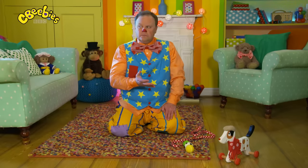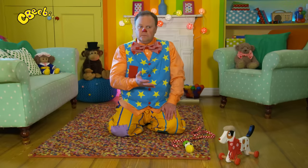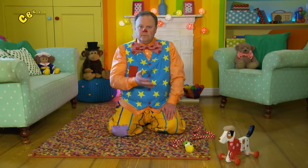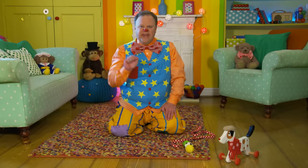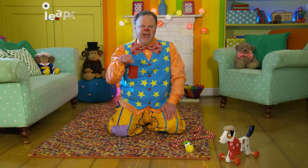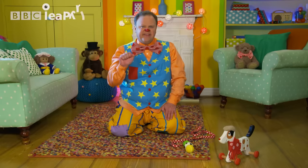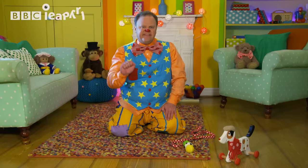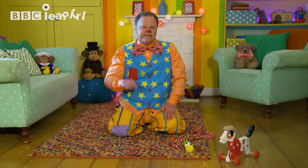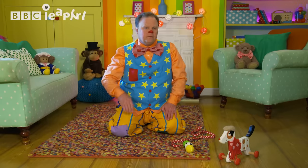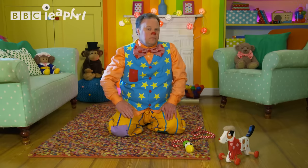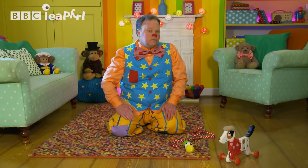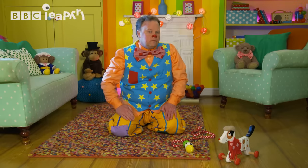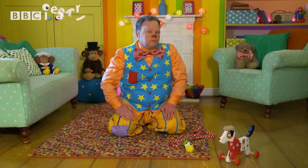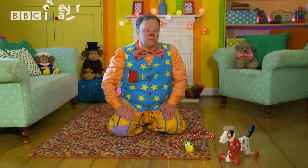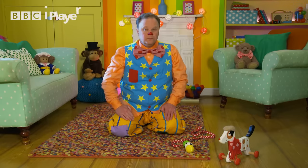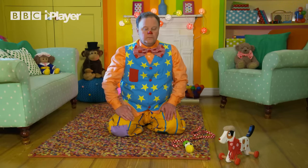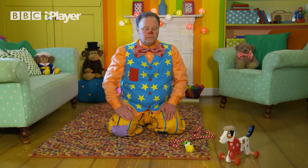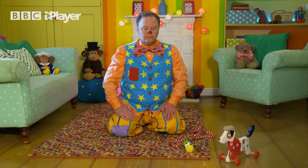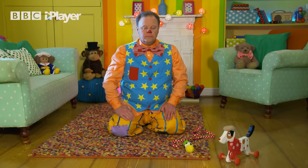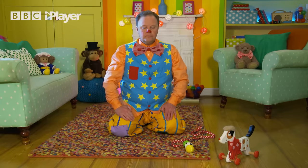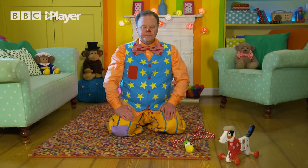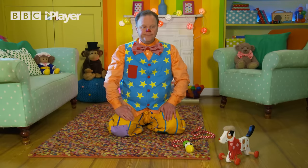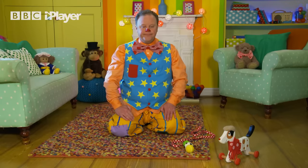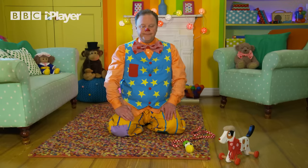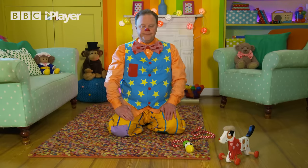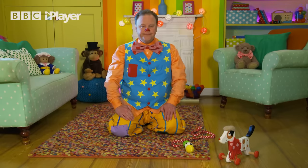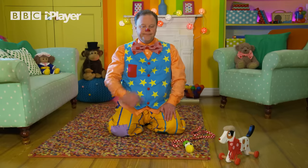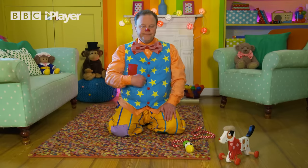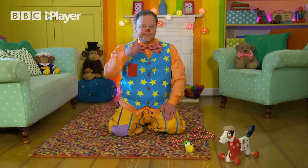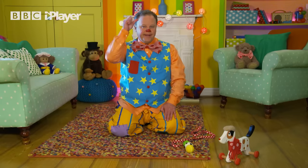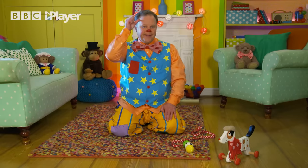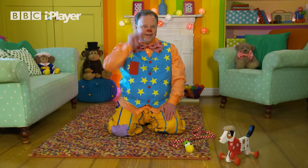Tumble? Yes. He's already staying. I know.